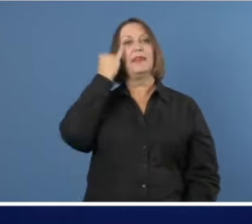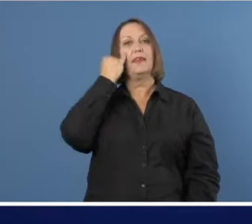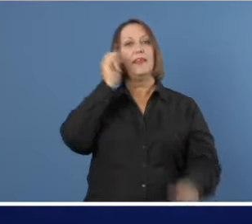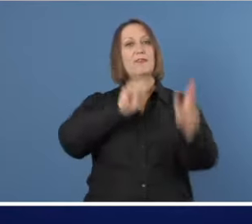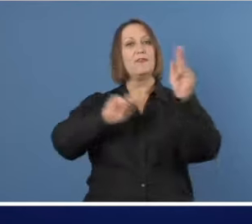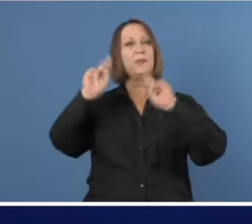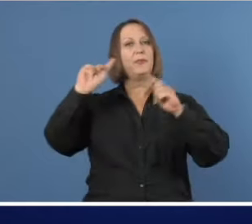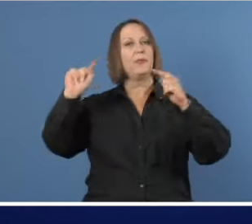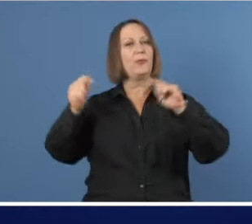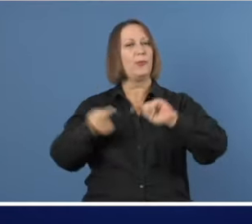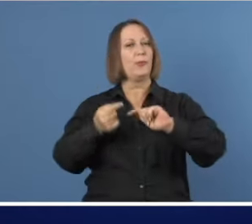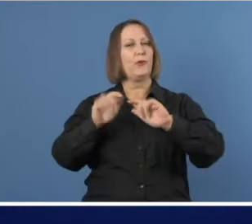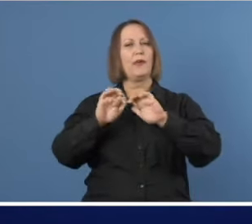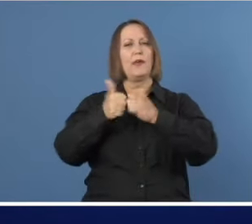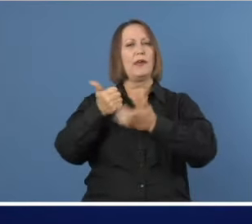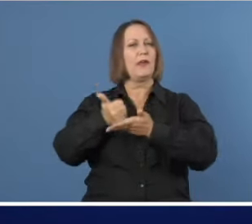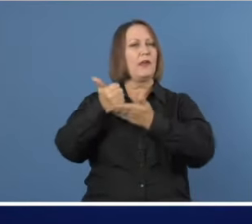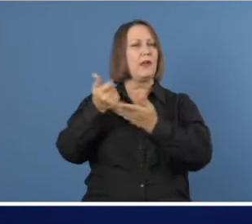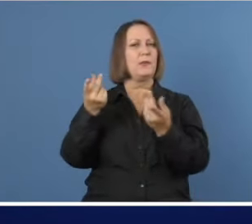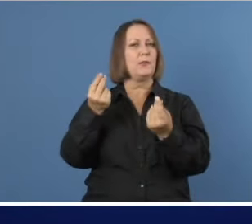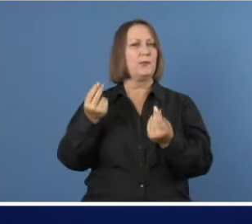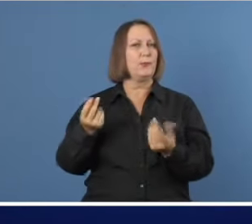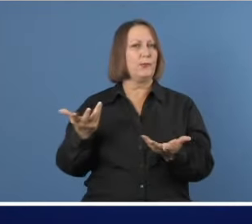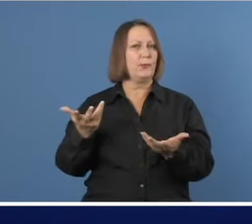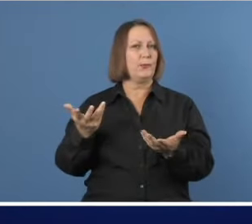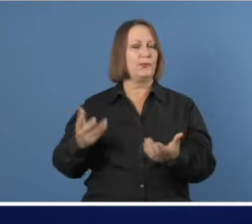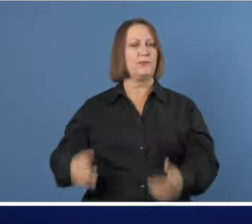Aiding the injured.